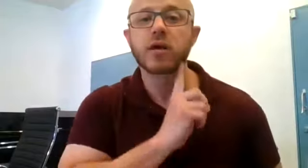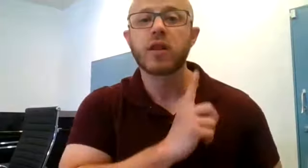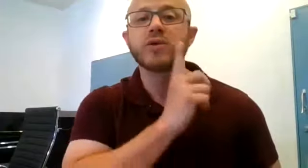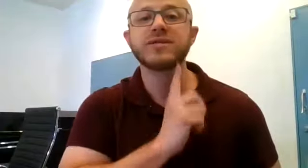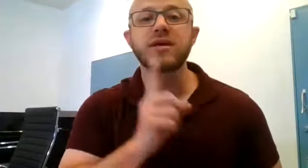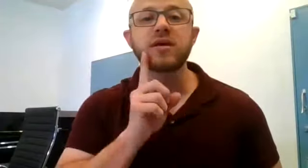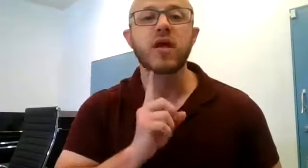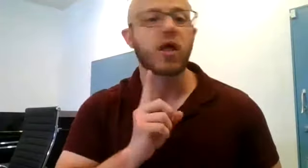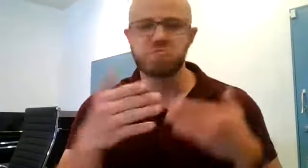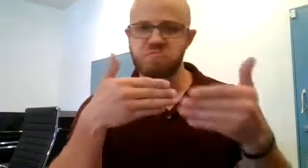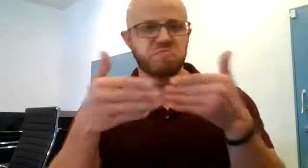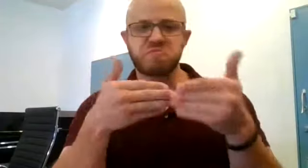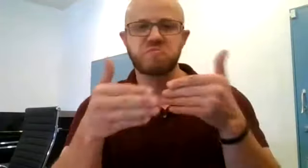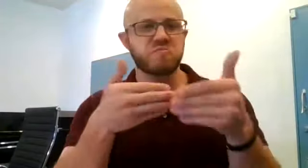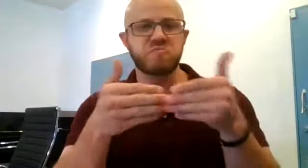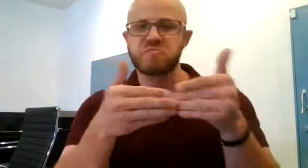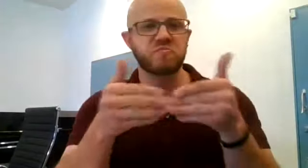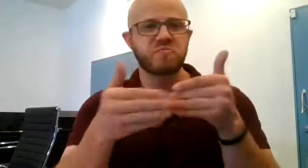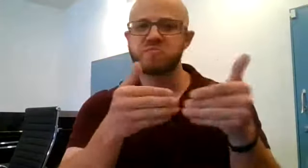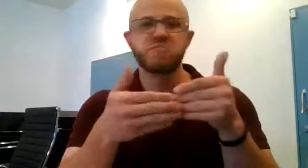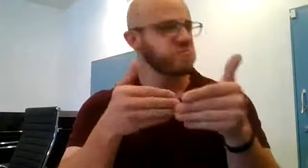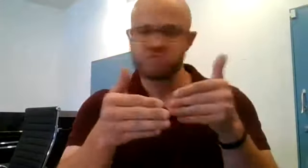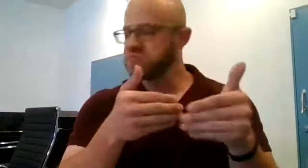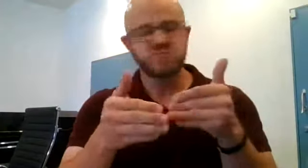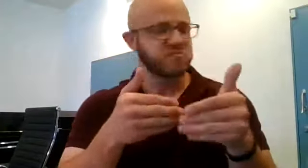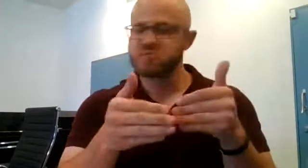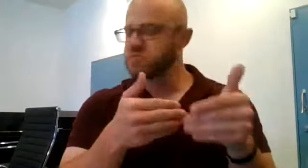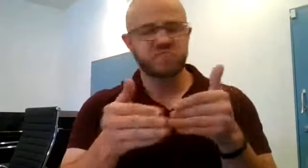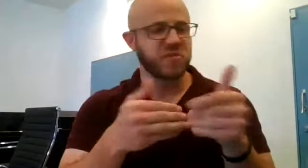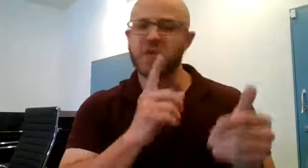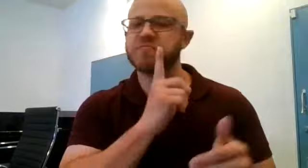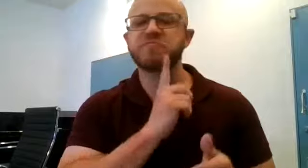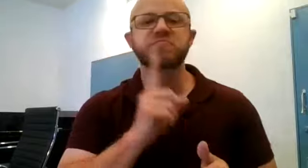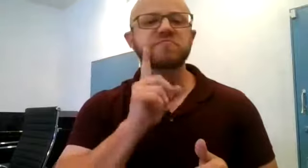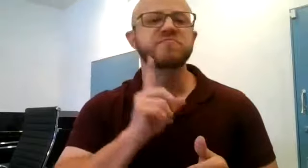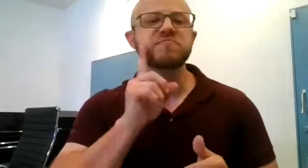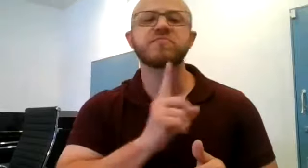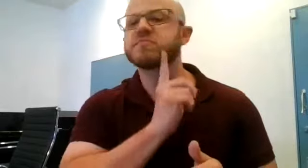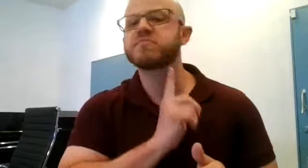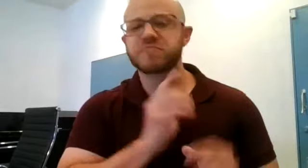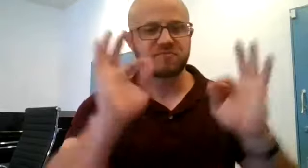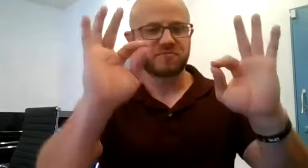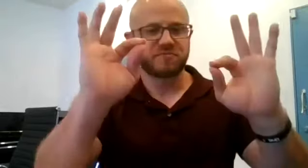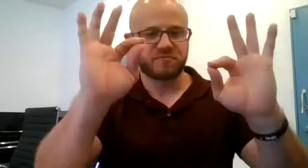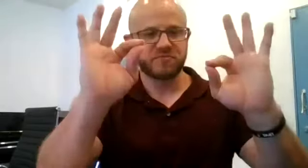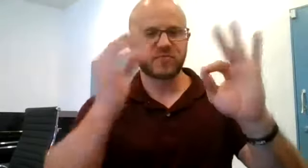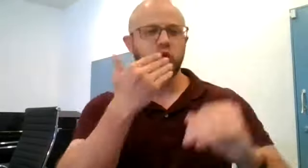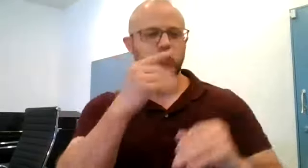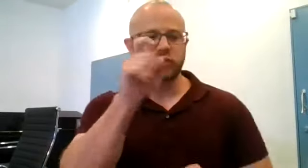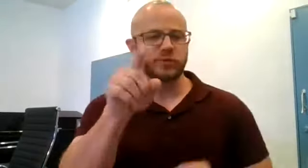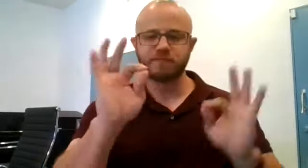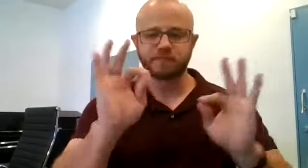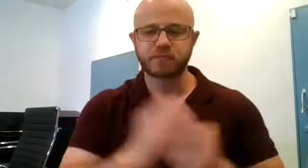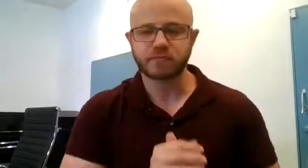This is single. It can go this way or that way, it doesn't matter. Right to left, left to right. Good question.